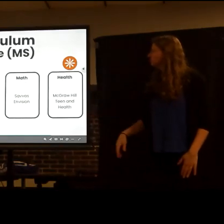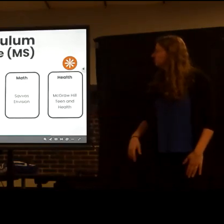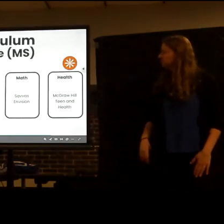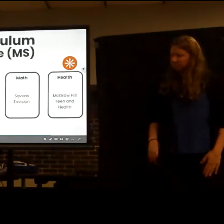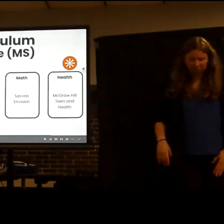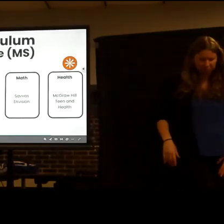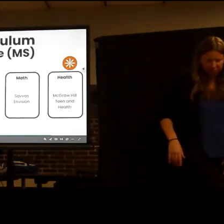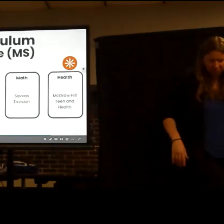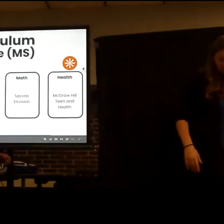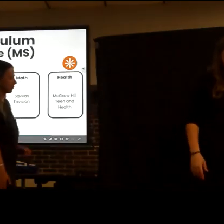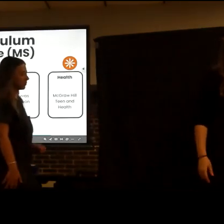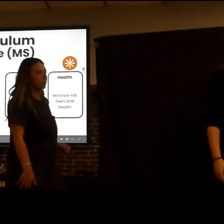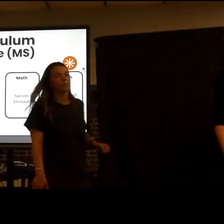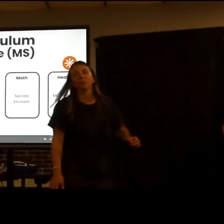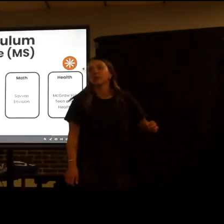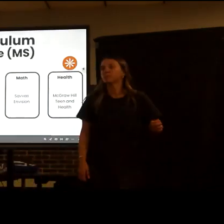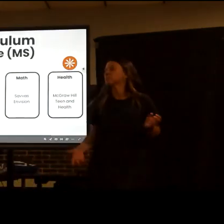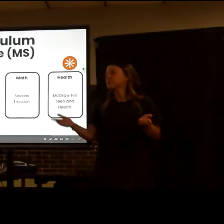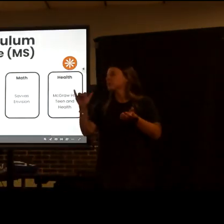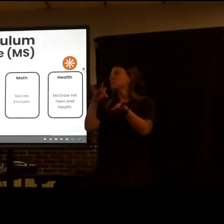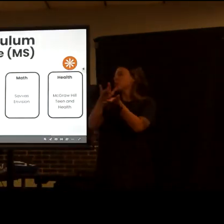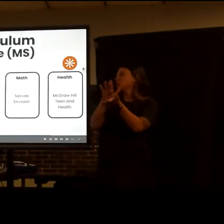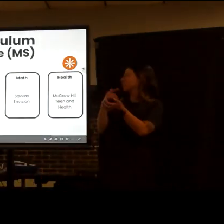content areas.